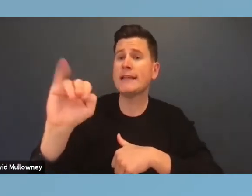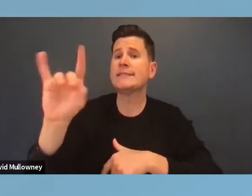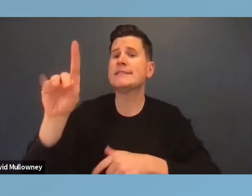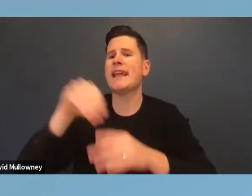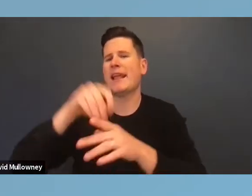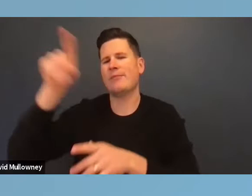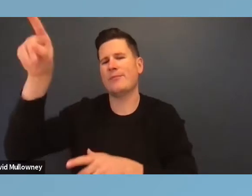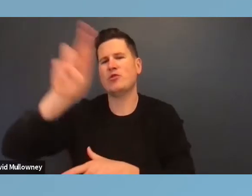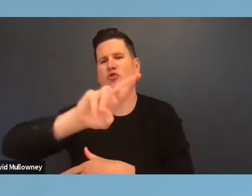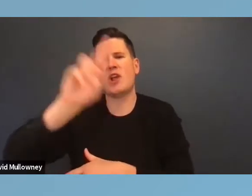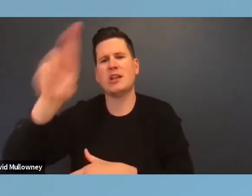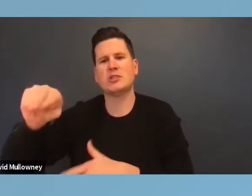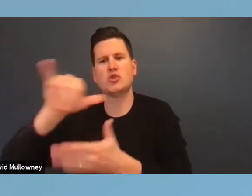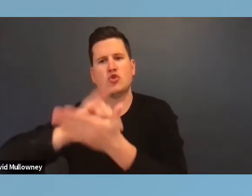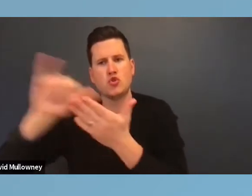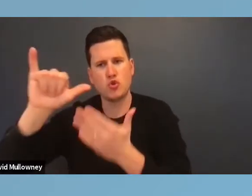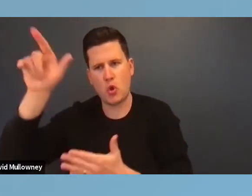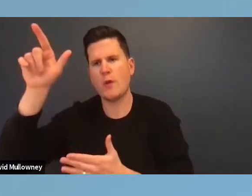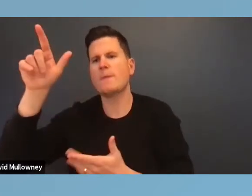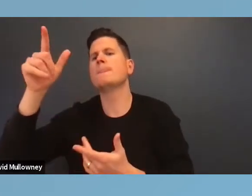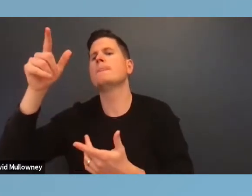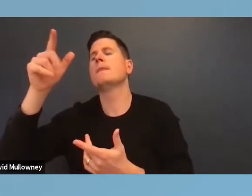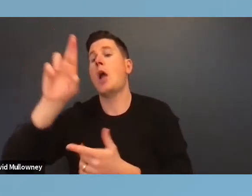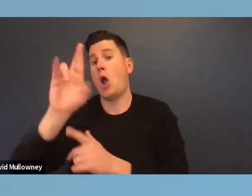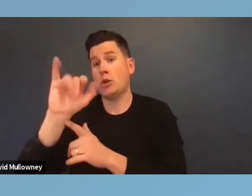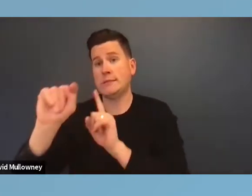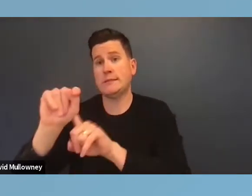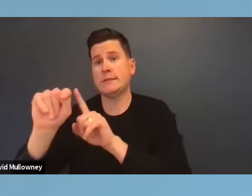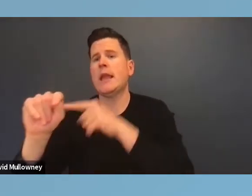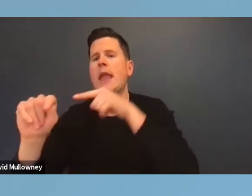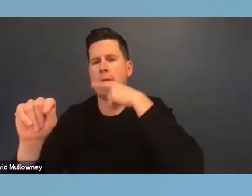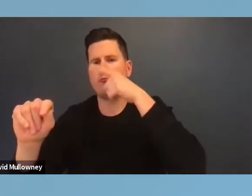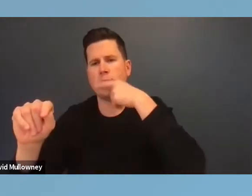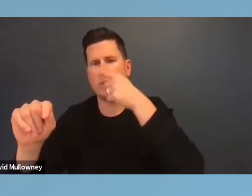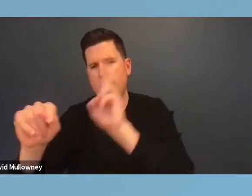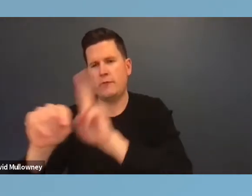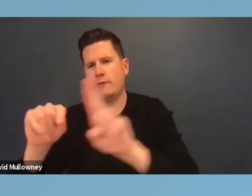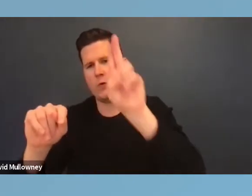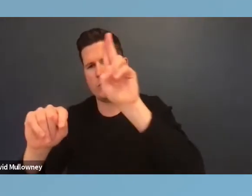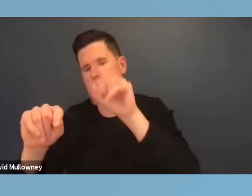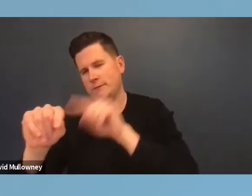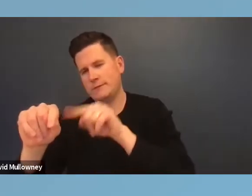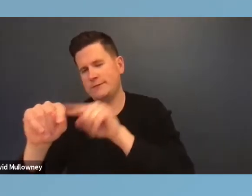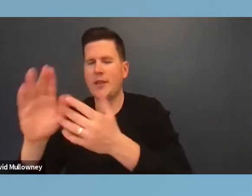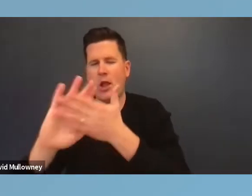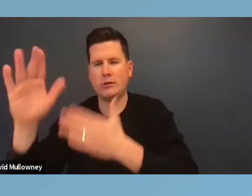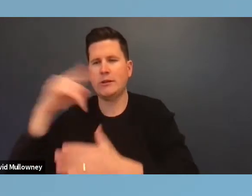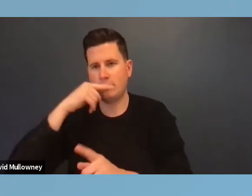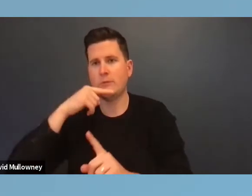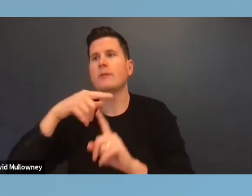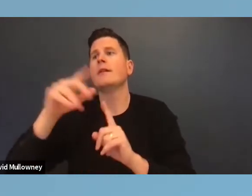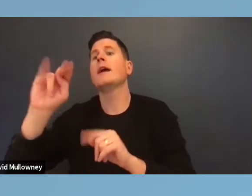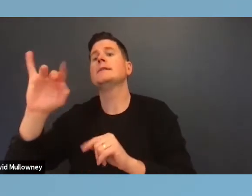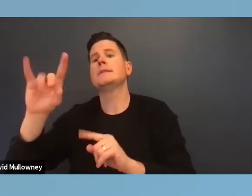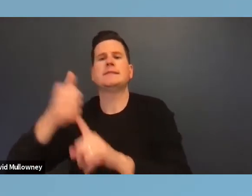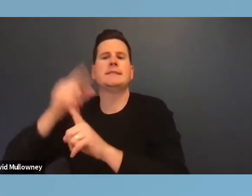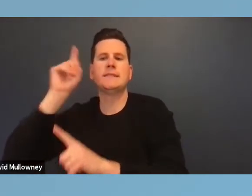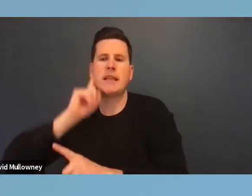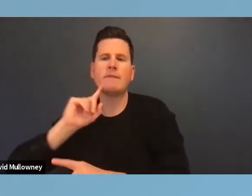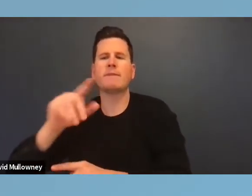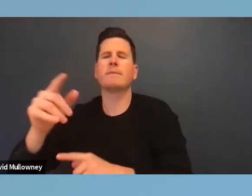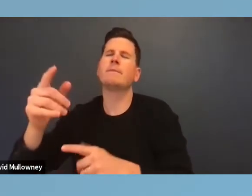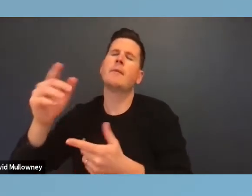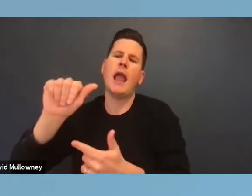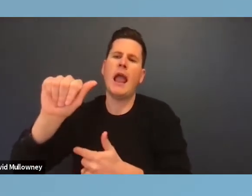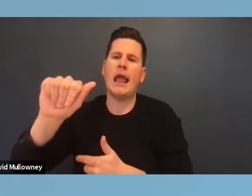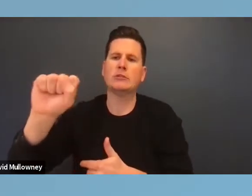at Gallaudet, that was a really wonderfully rich language experience. RIT and NTID, RIT is a hearing college in